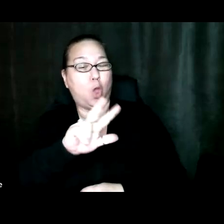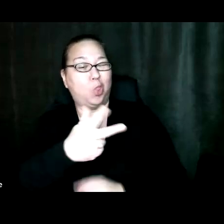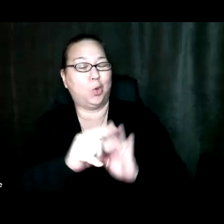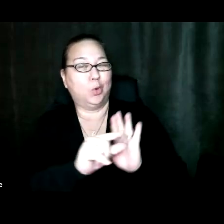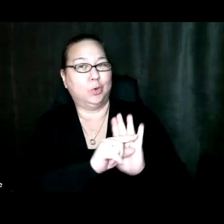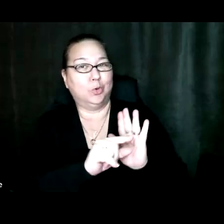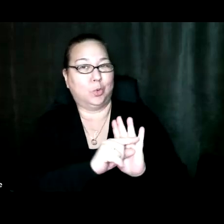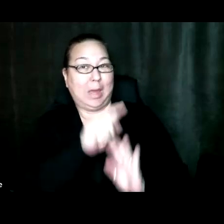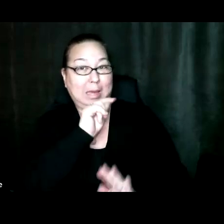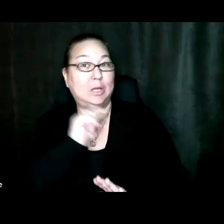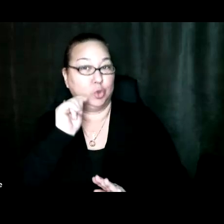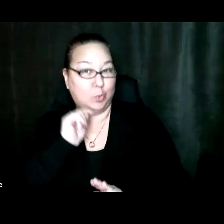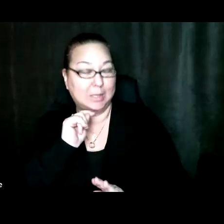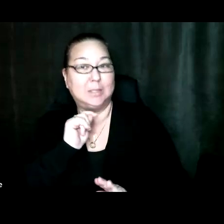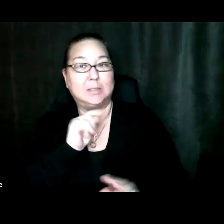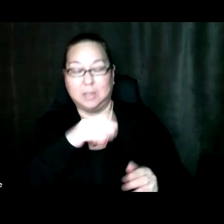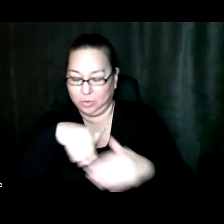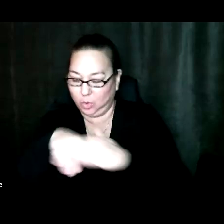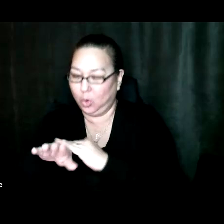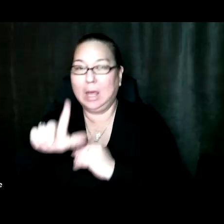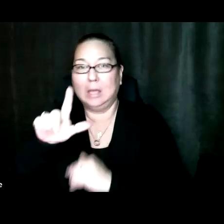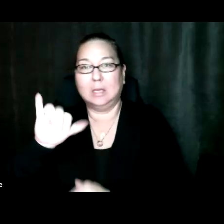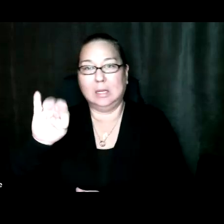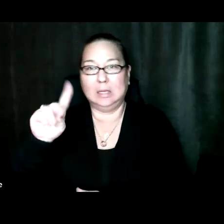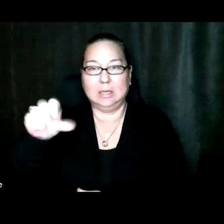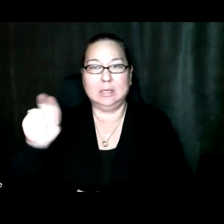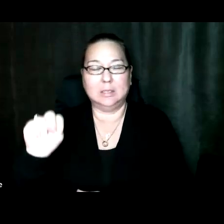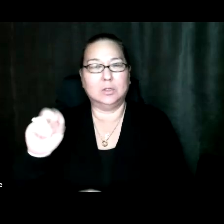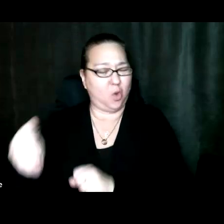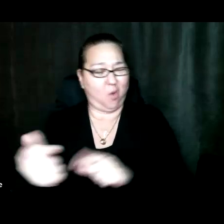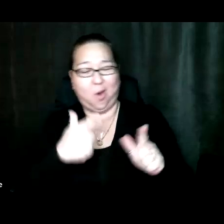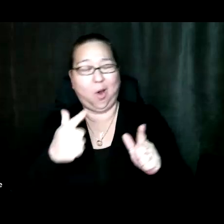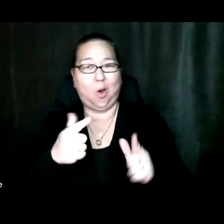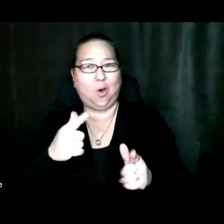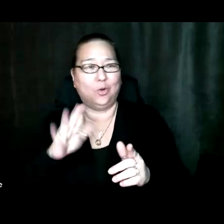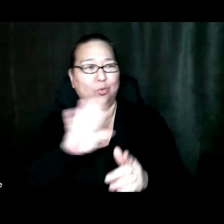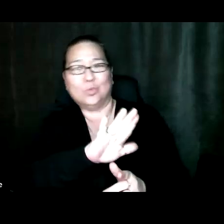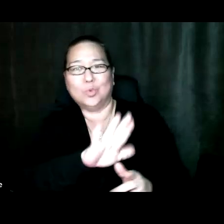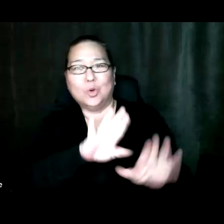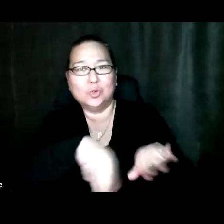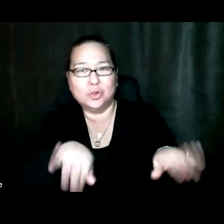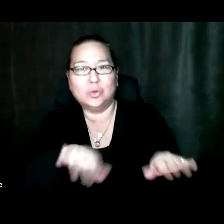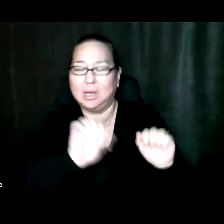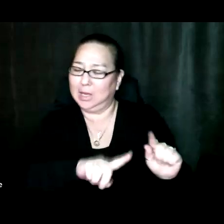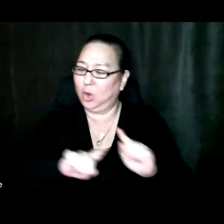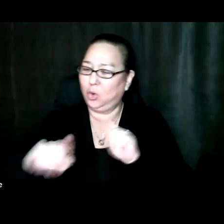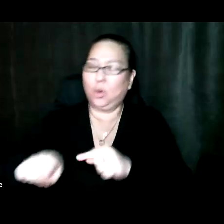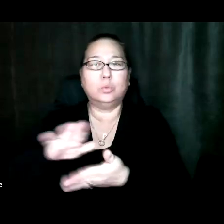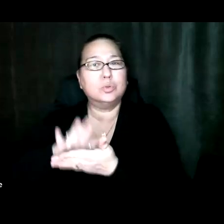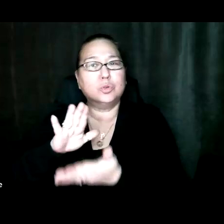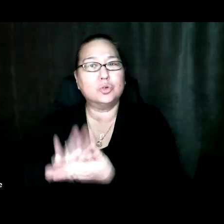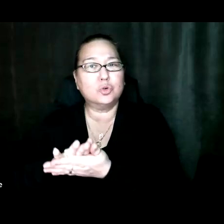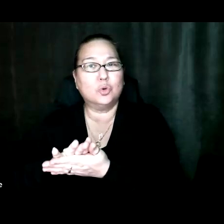the Linden such that all of the kids would be able to attend the same school. However, they were turned away by